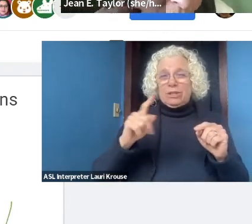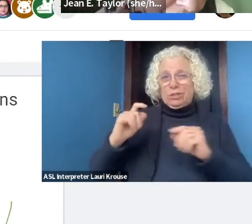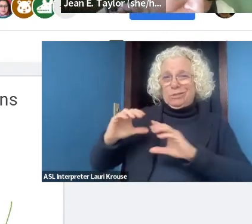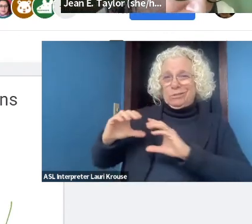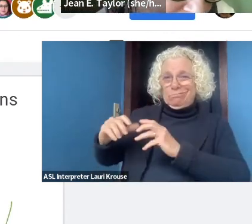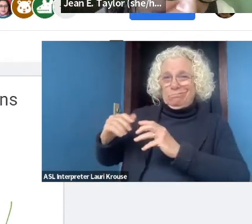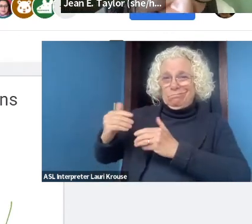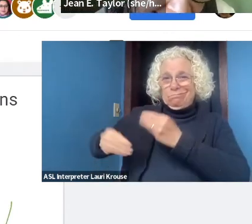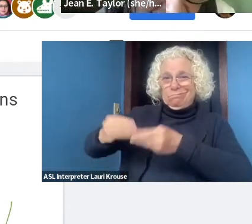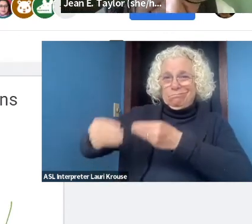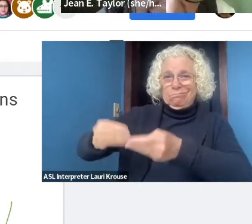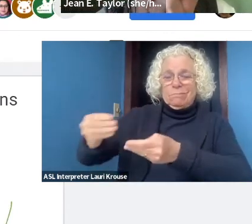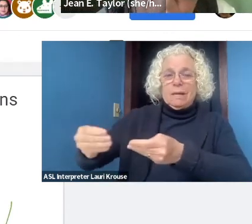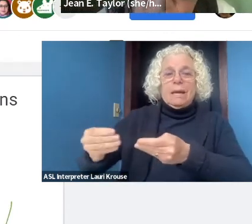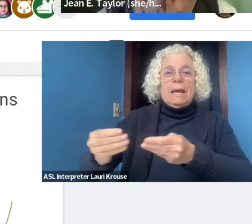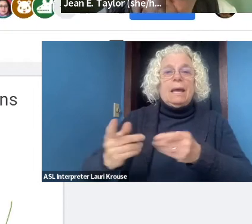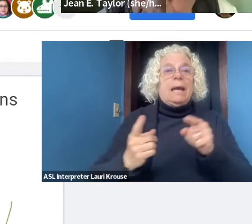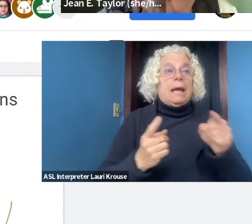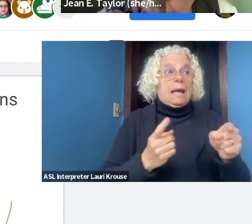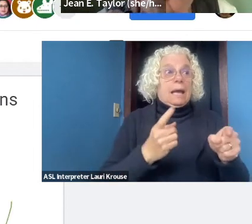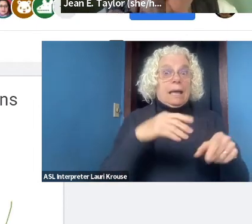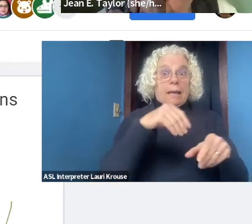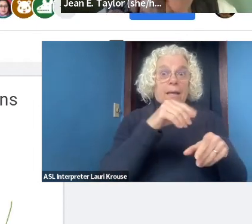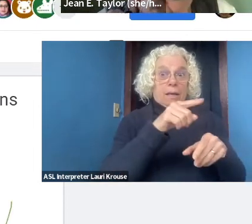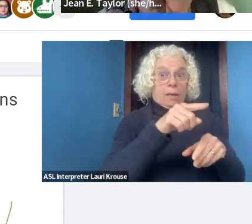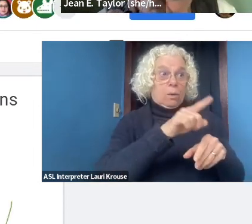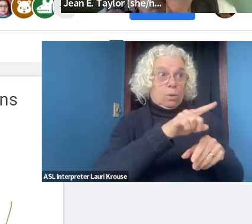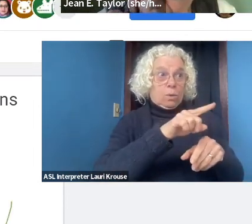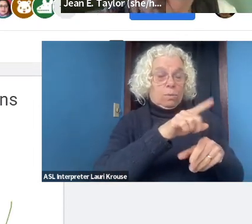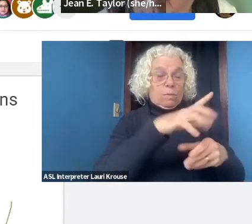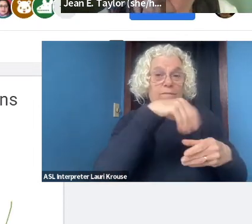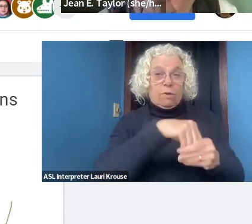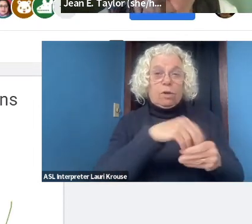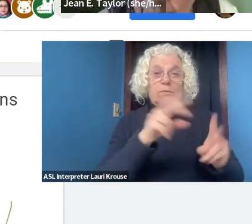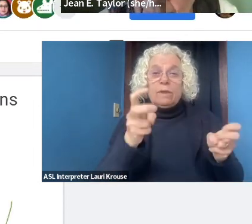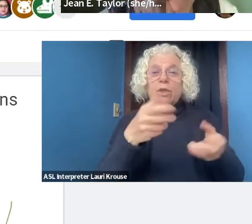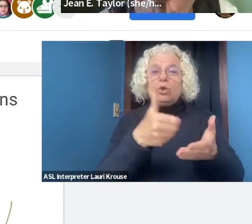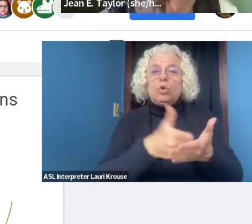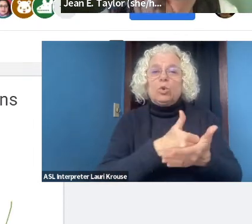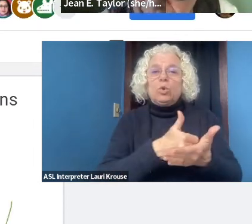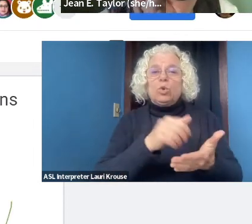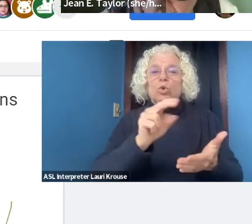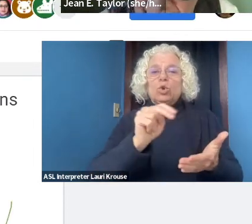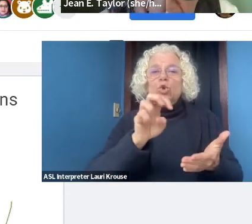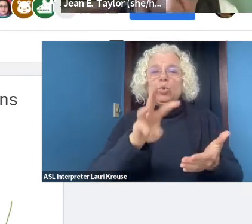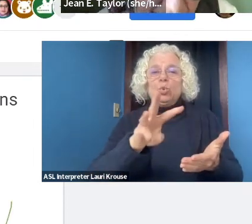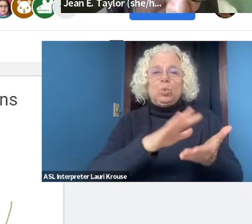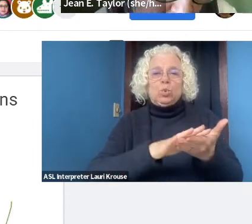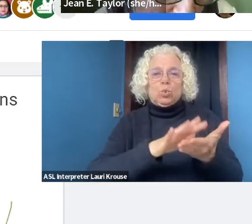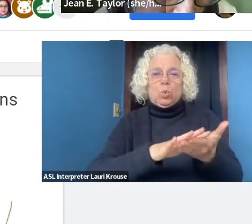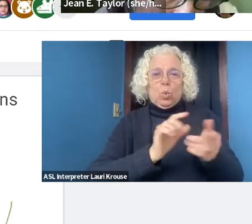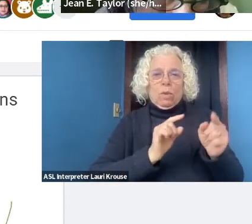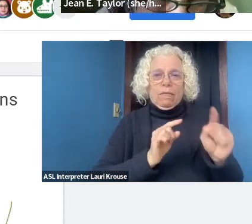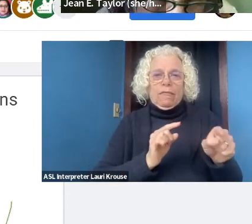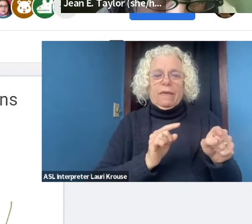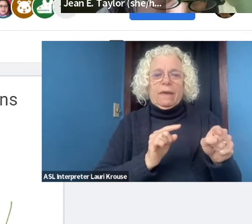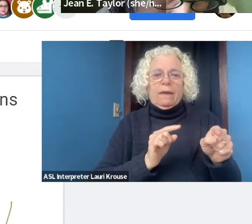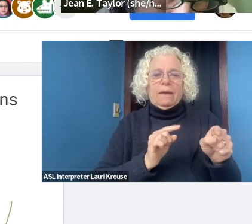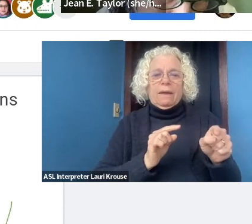New School. And actually New School has quite a strong